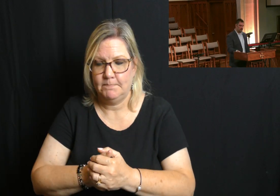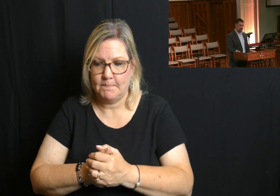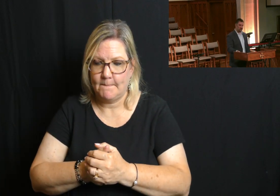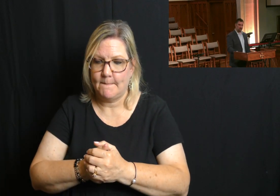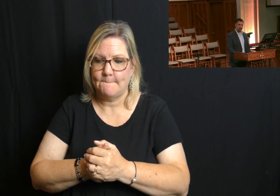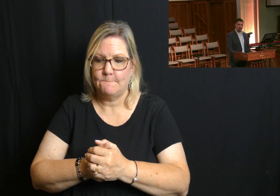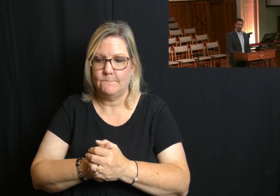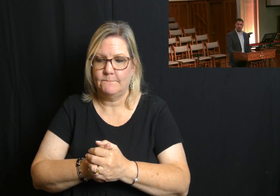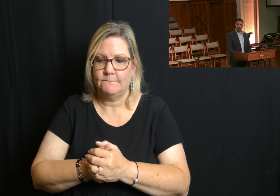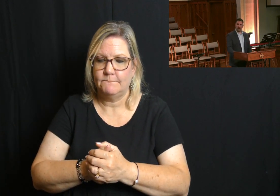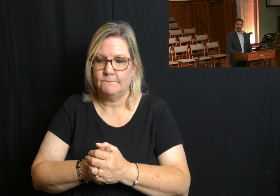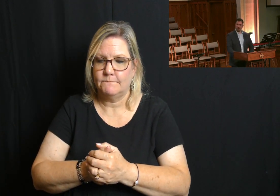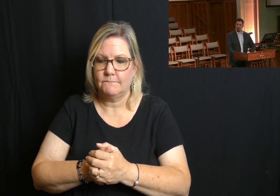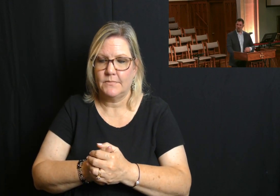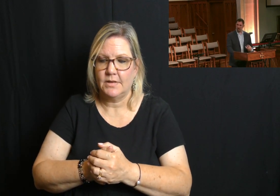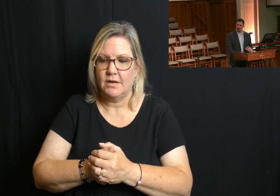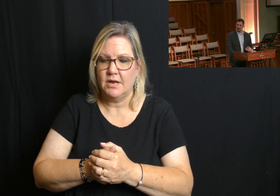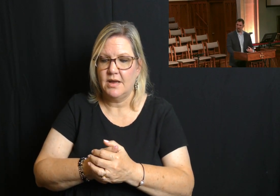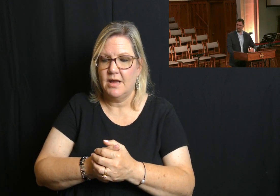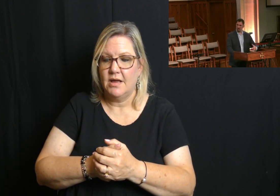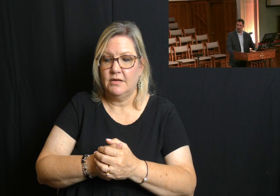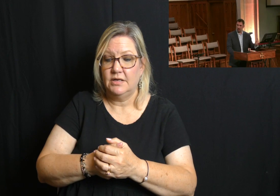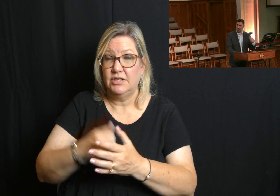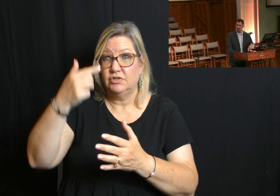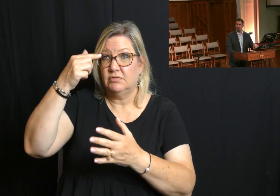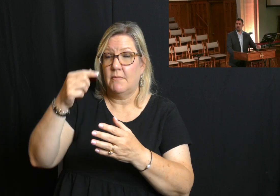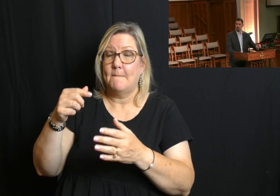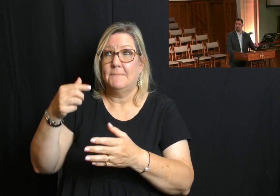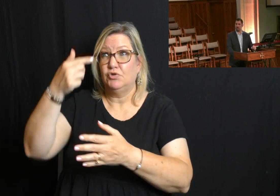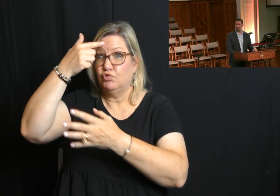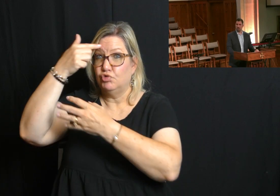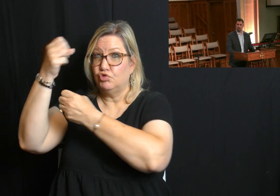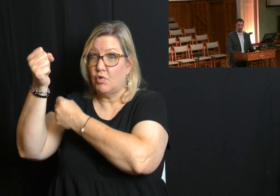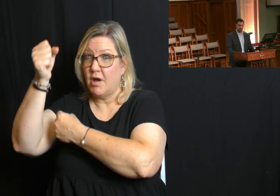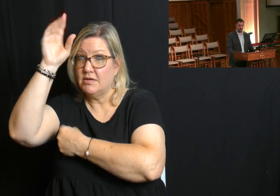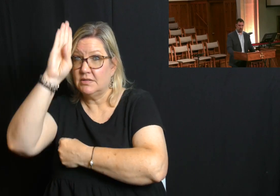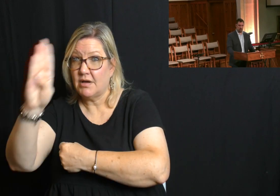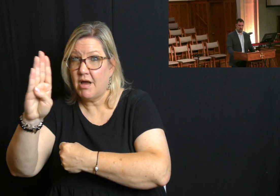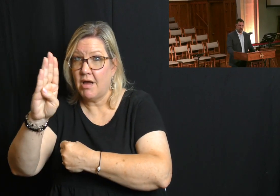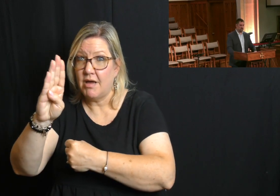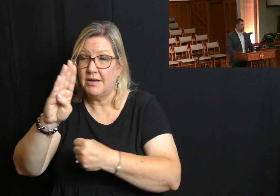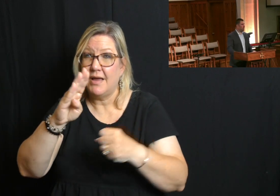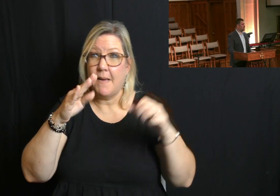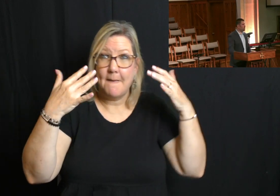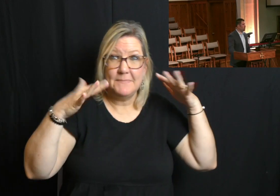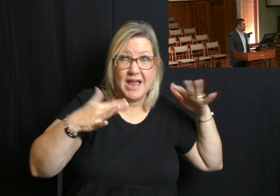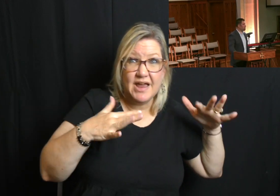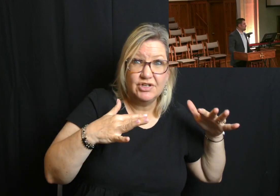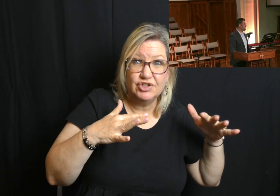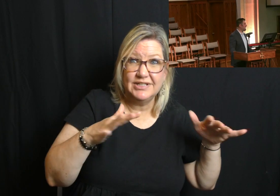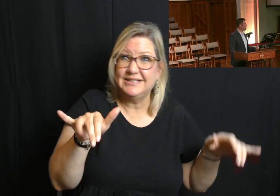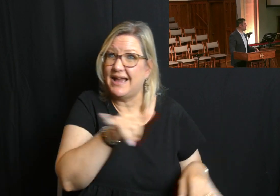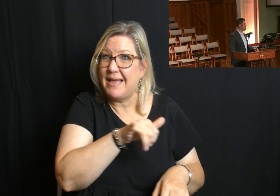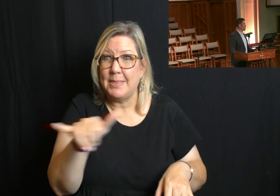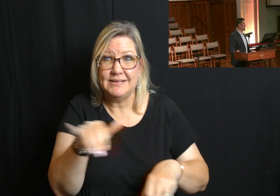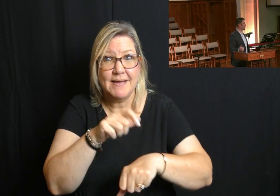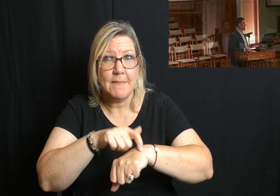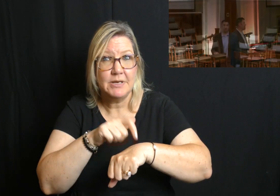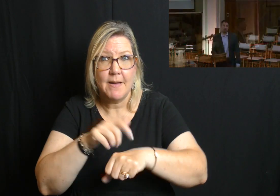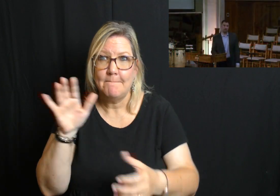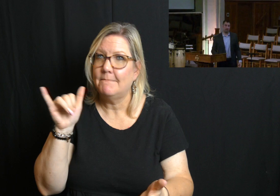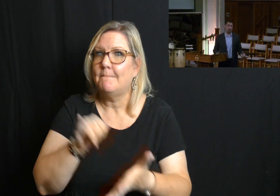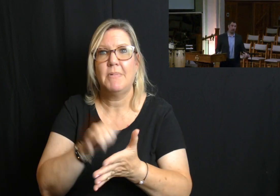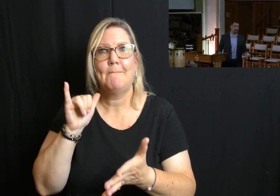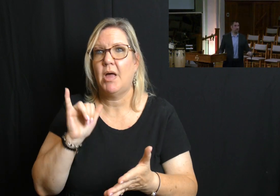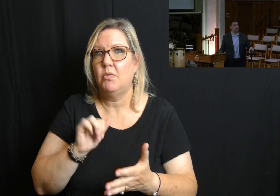trust God when I am so anxious and trying to muscle through myself. It's impossible for me to rely on His plans when